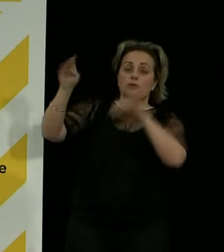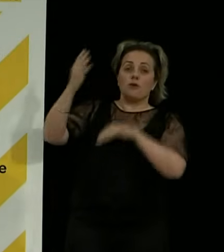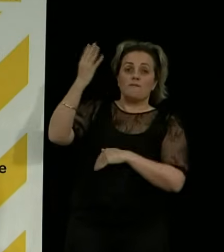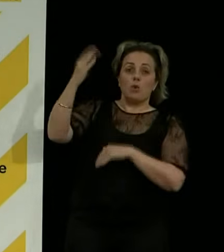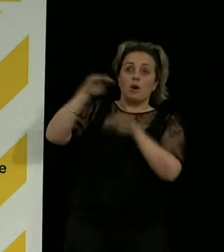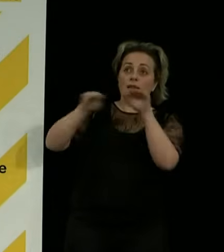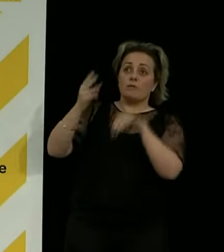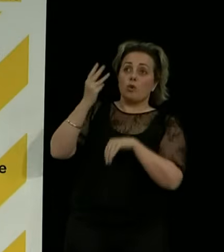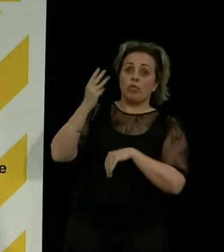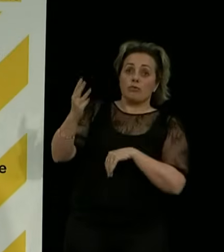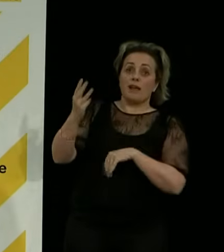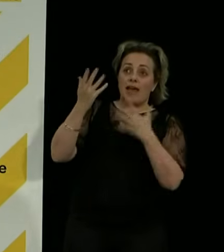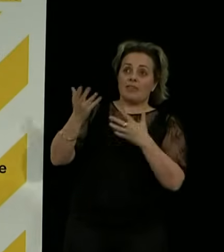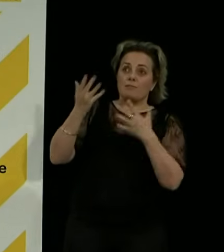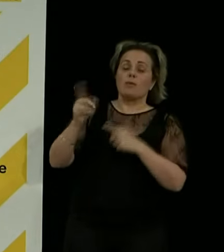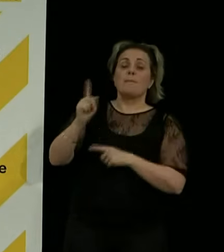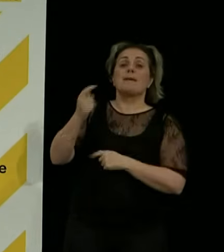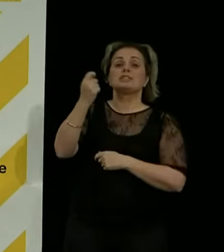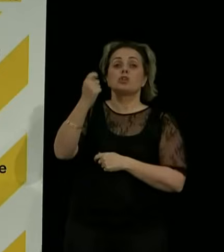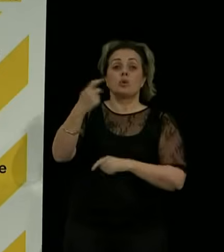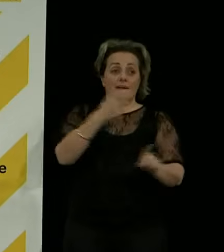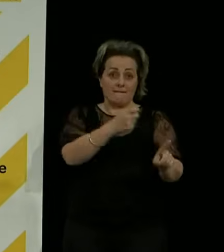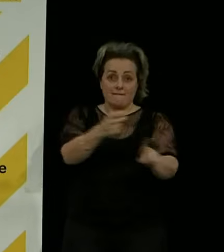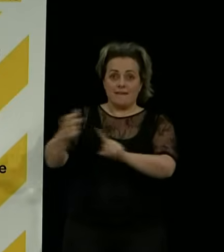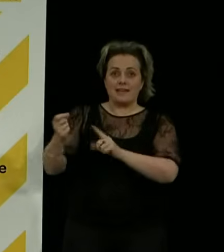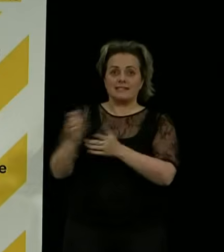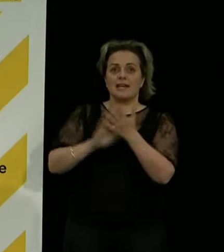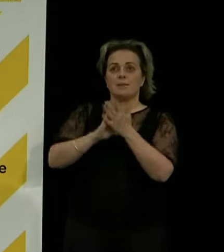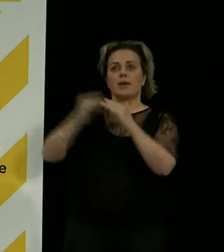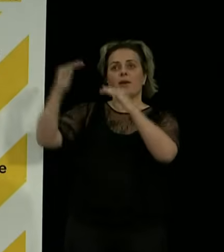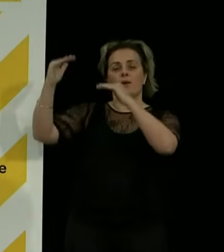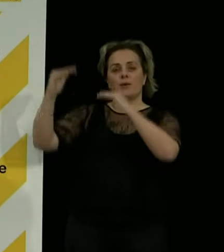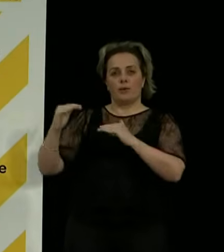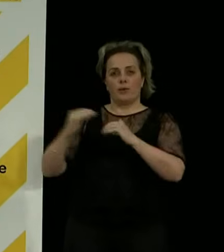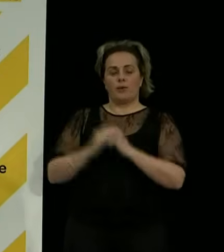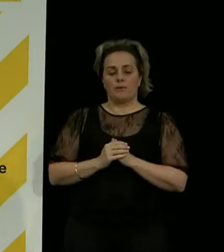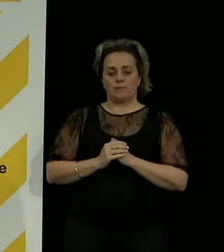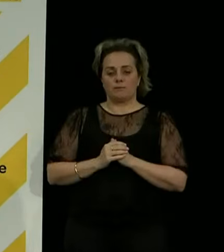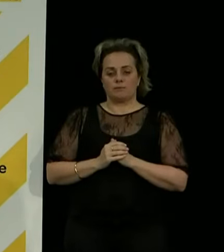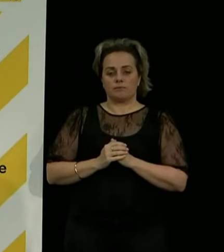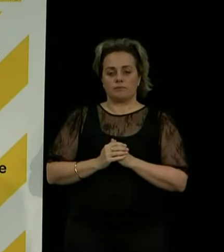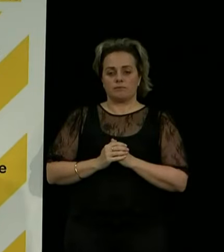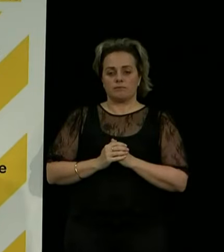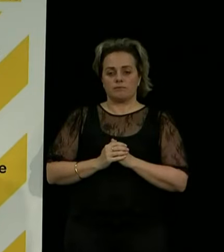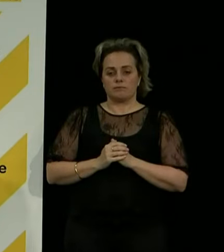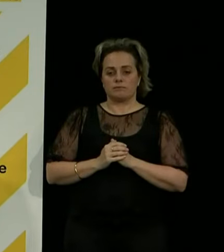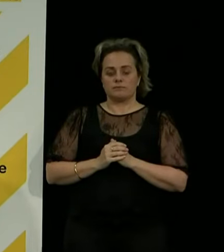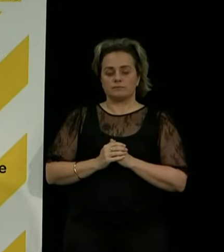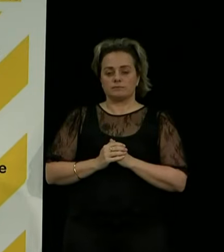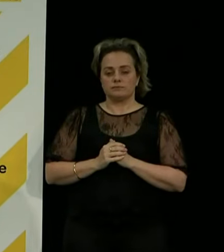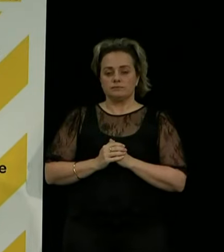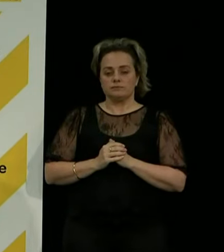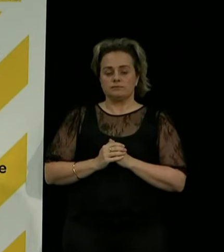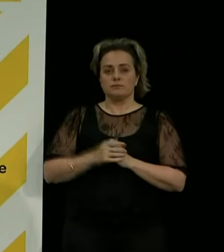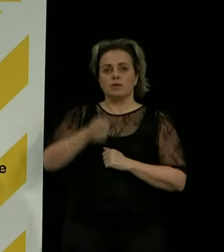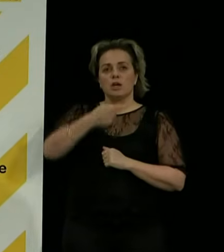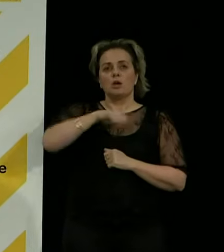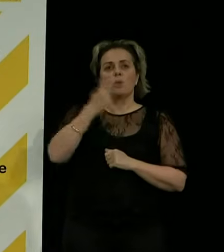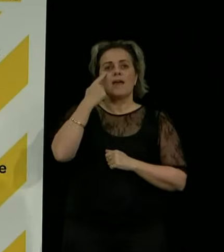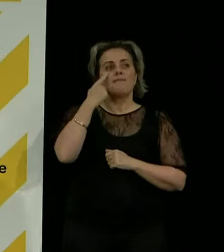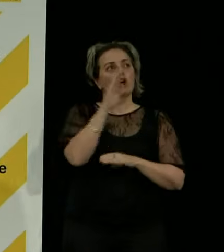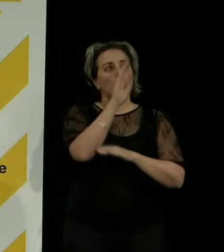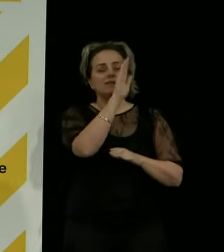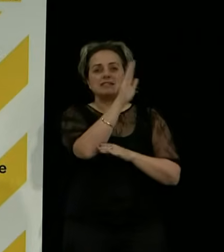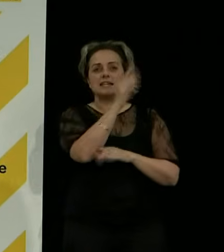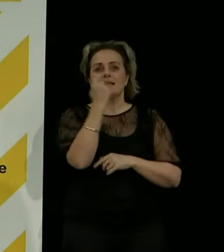it alone. And so last week you heard us talk about the things that need to sit alongside it, and it's very much informed by international